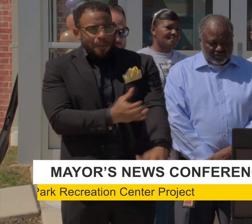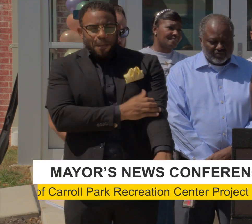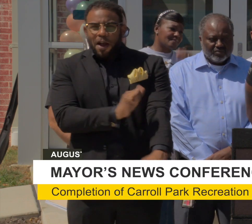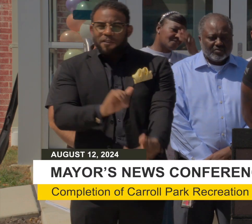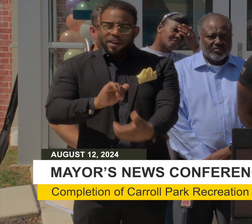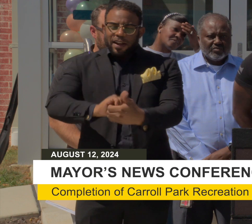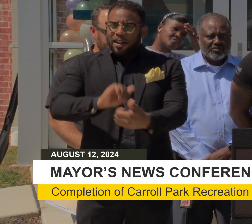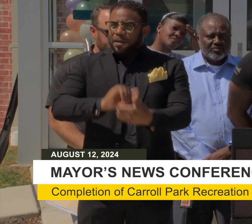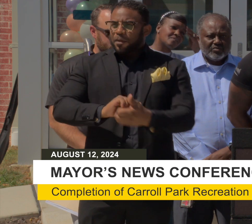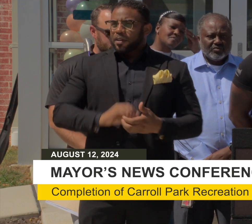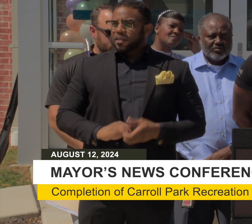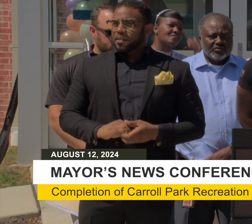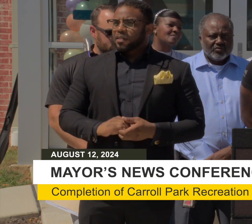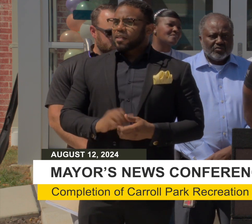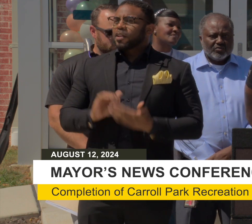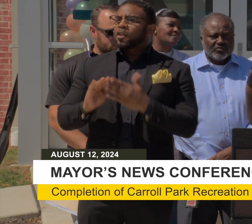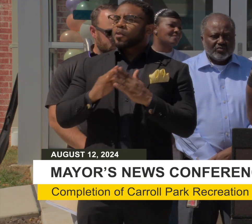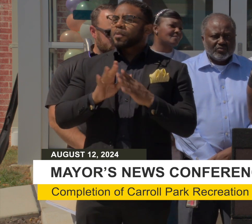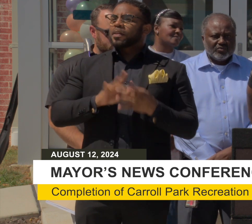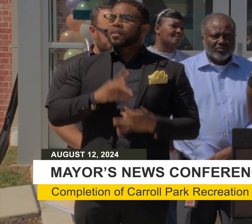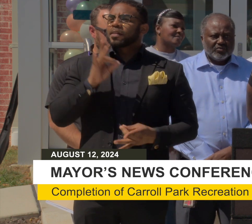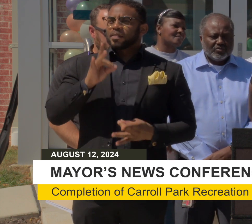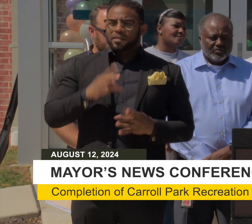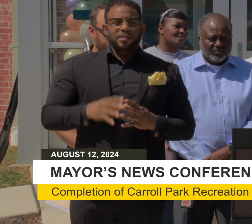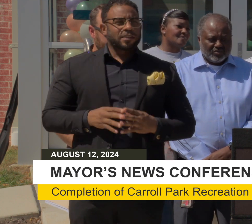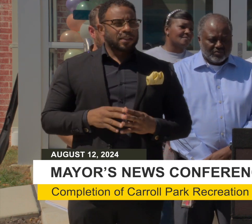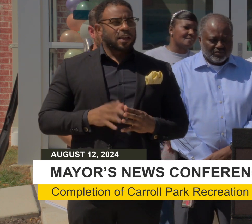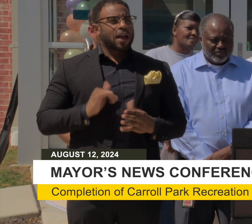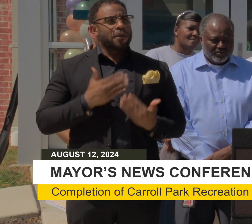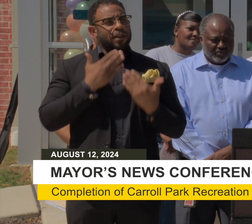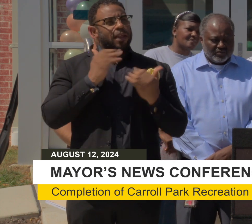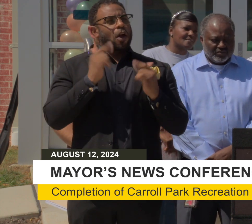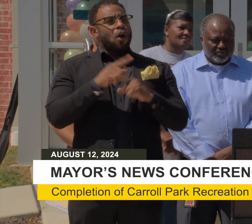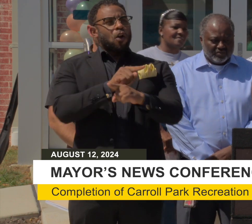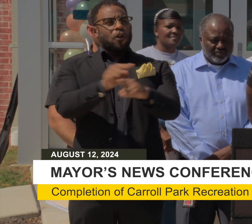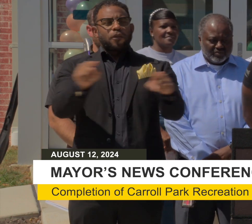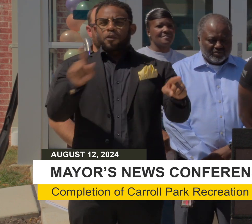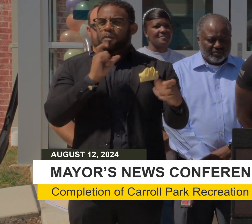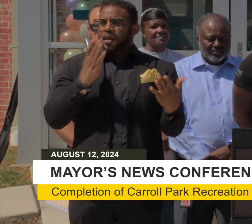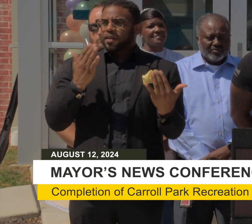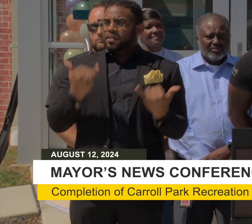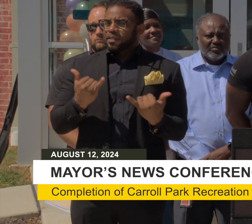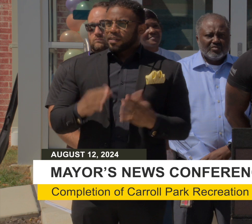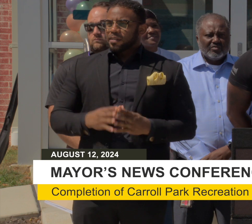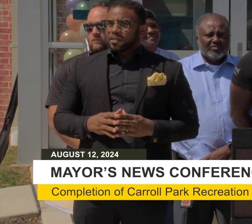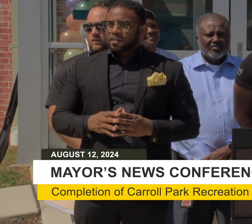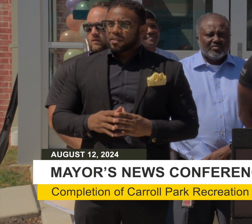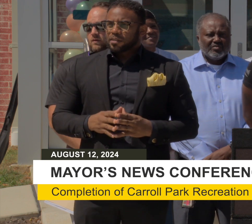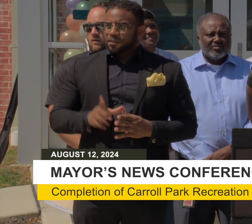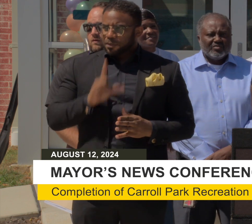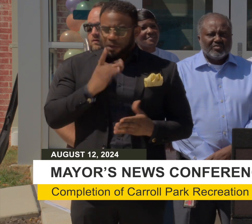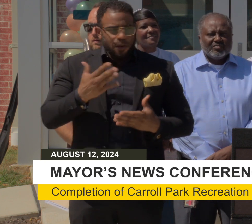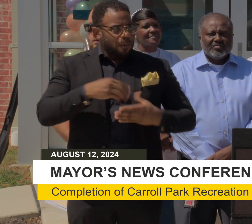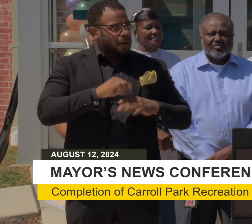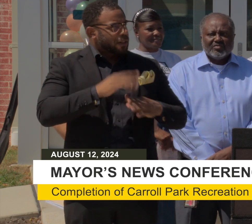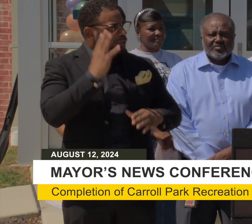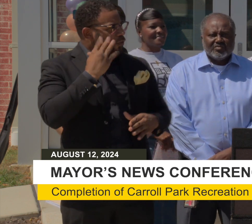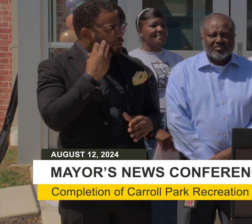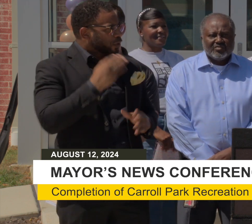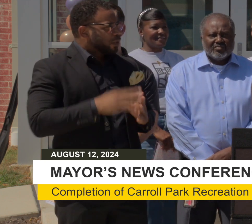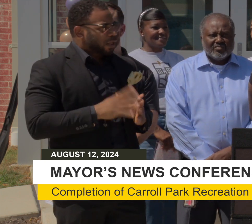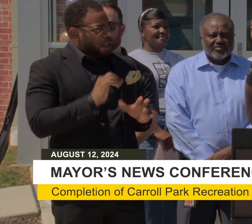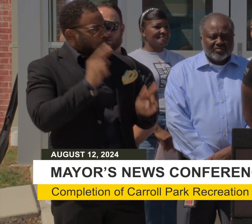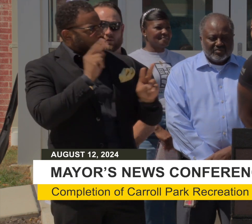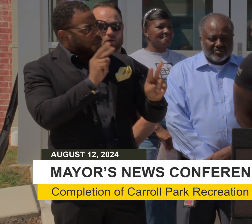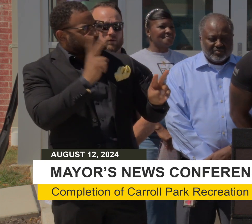of collaboration and community spirit. I want to thank all of you for being here today, for being a part of this journey. I